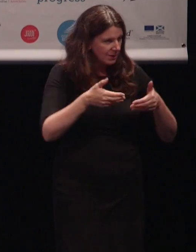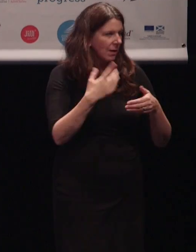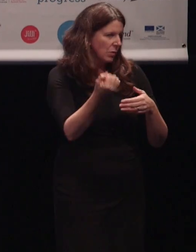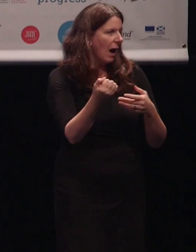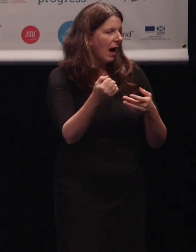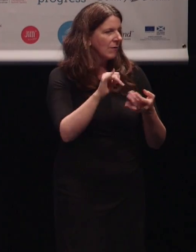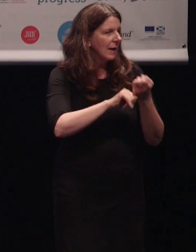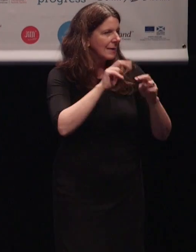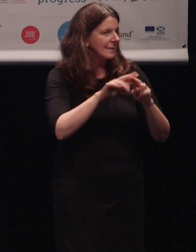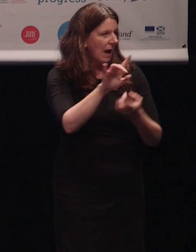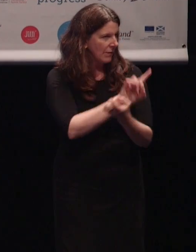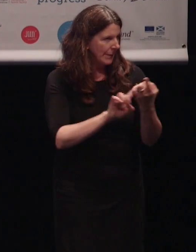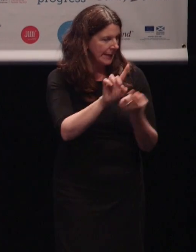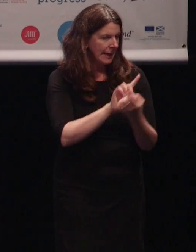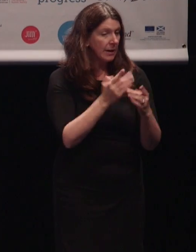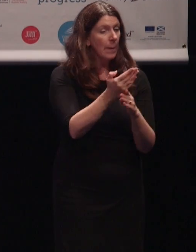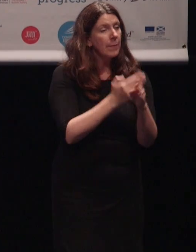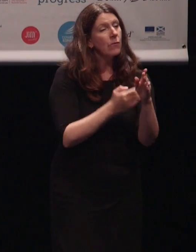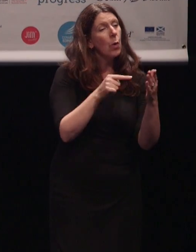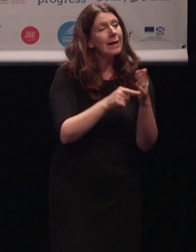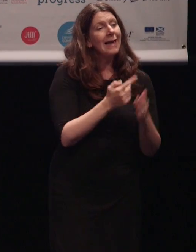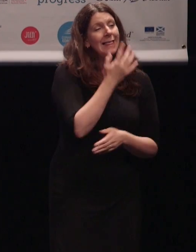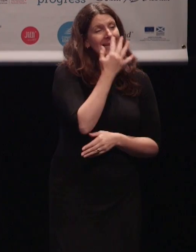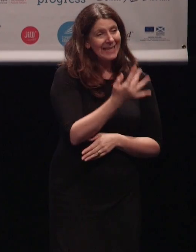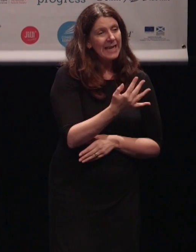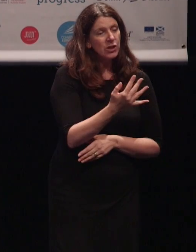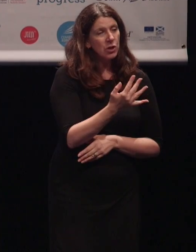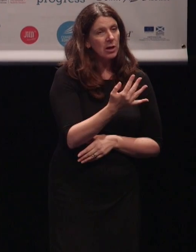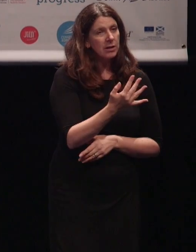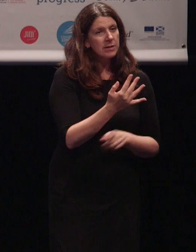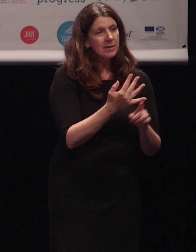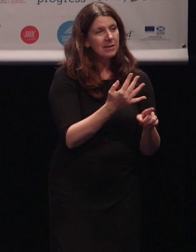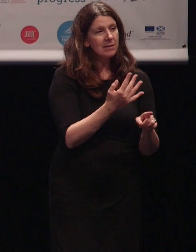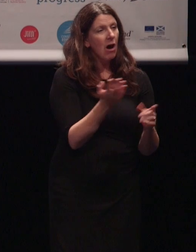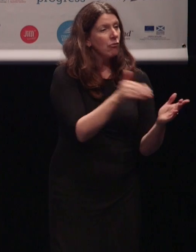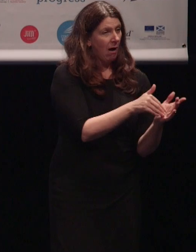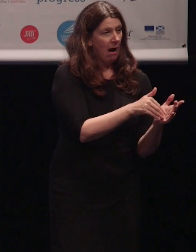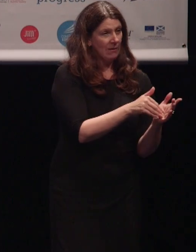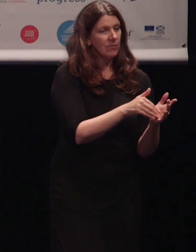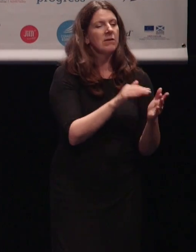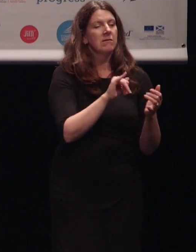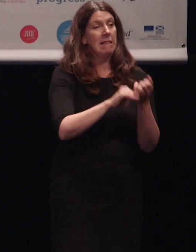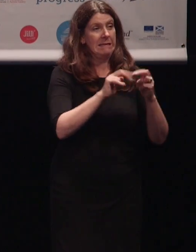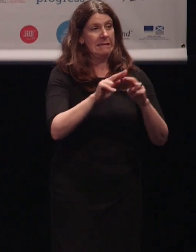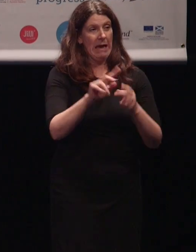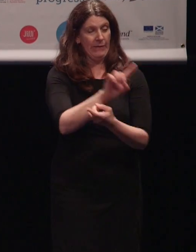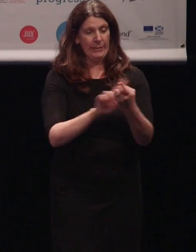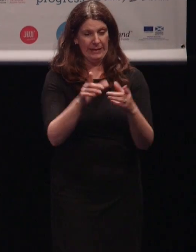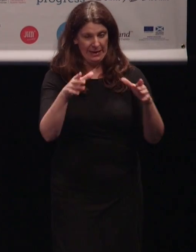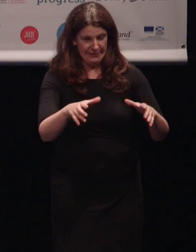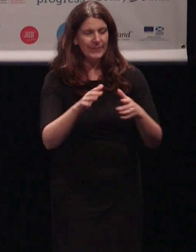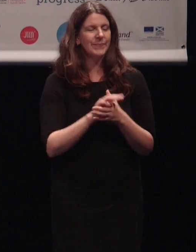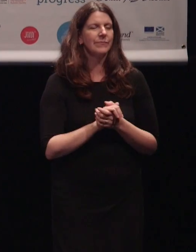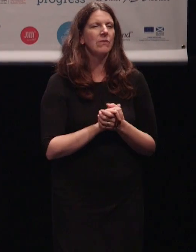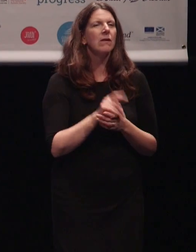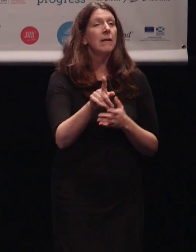before the teenagers with autism would arrive. And at this staff